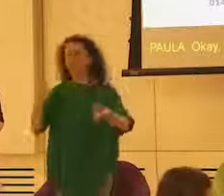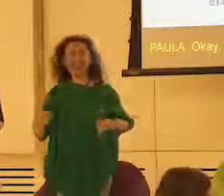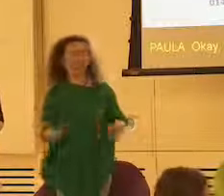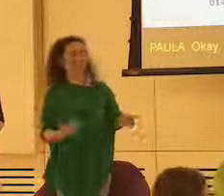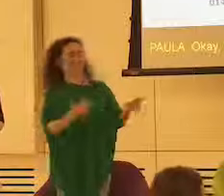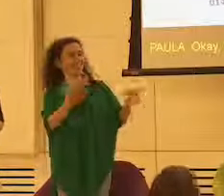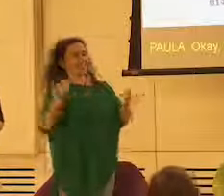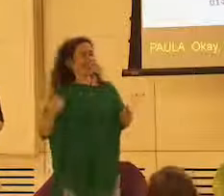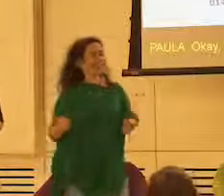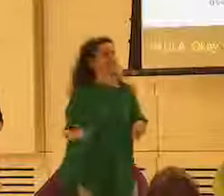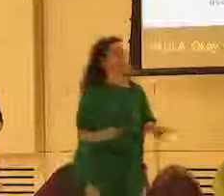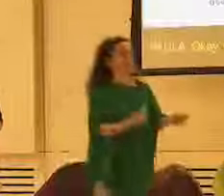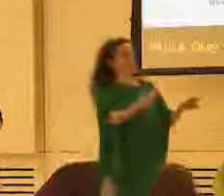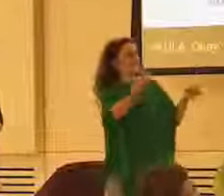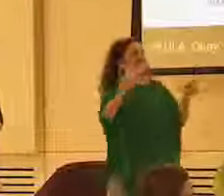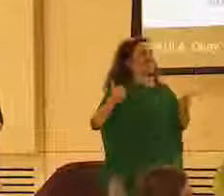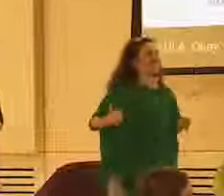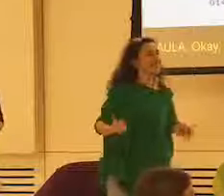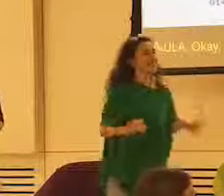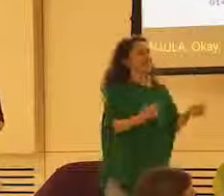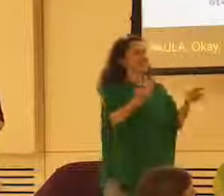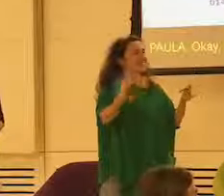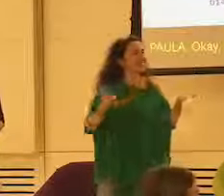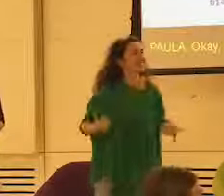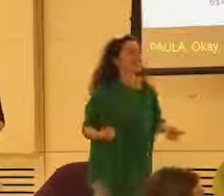Just wait for people to come back in the room. People disappeared outside for chat,